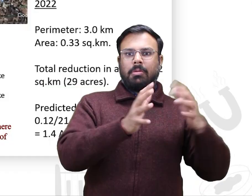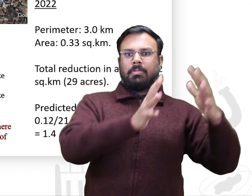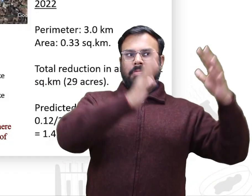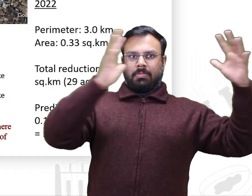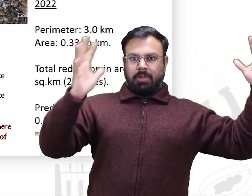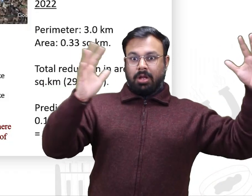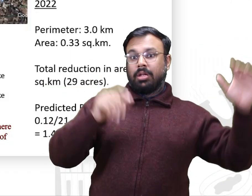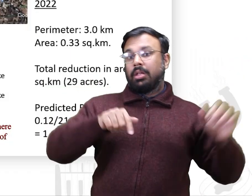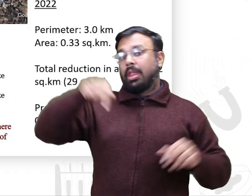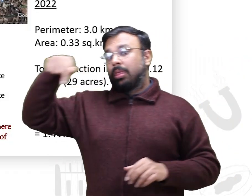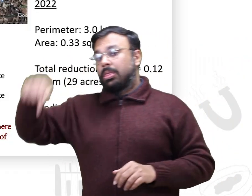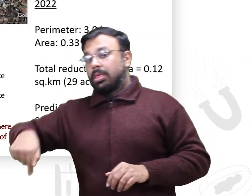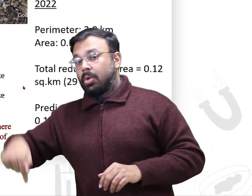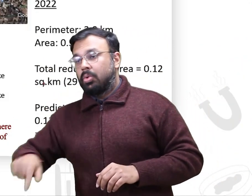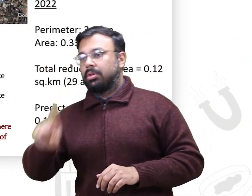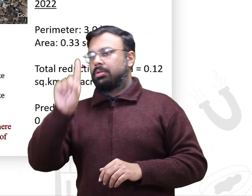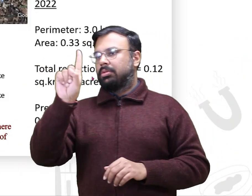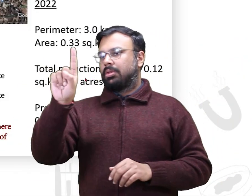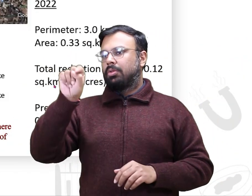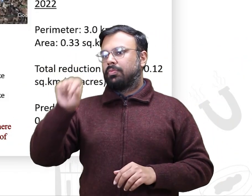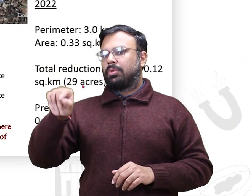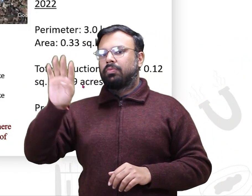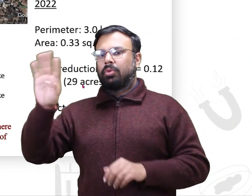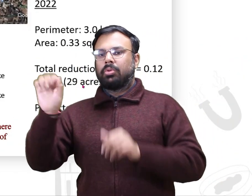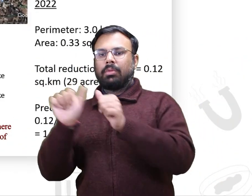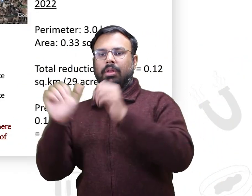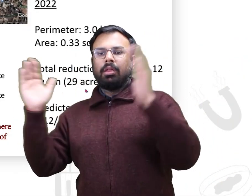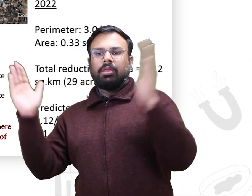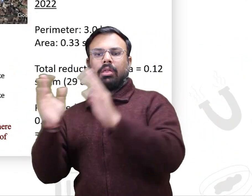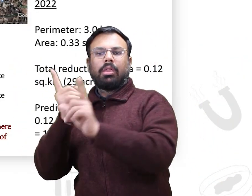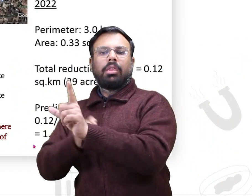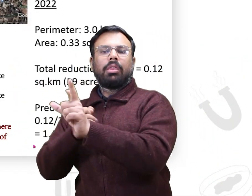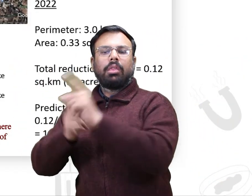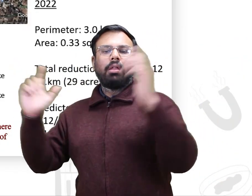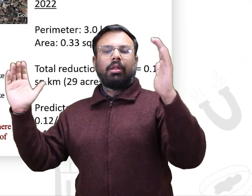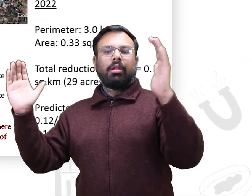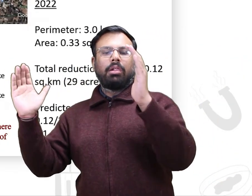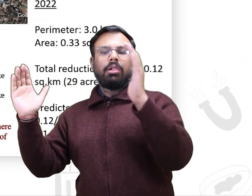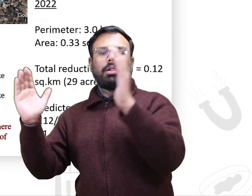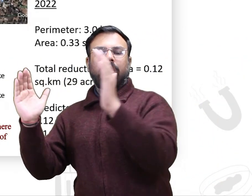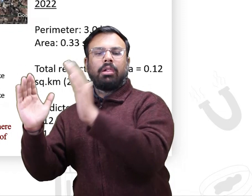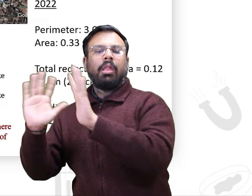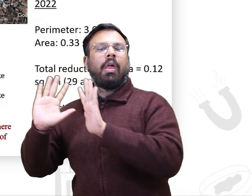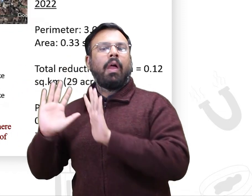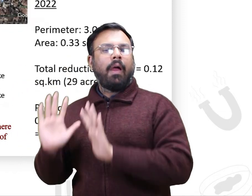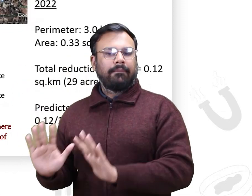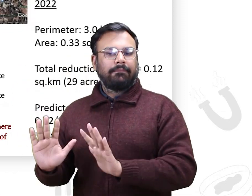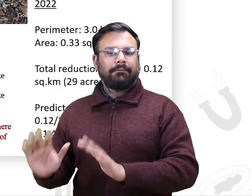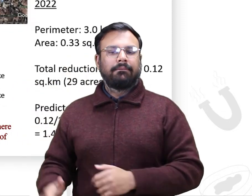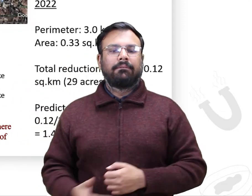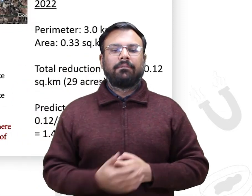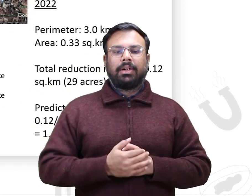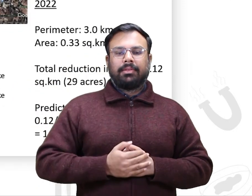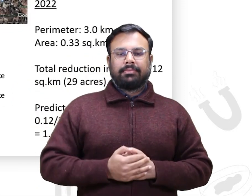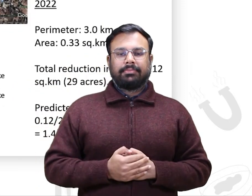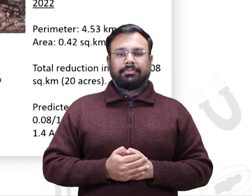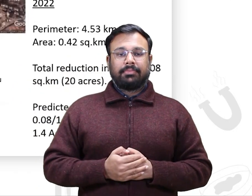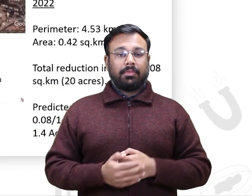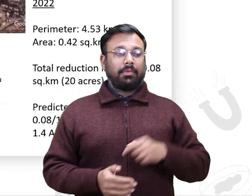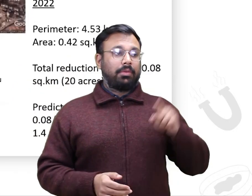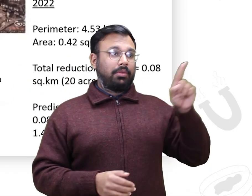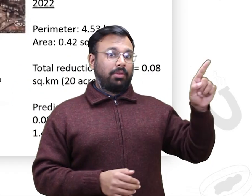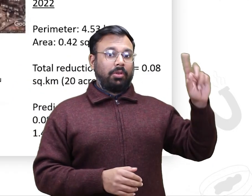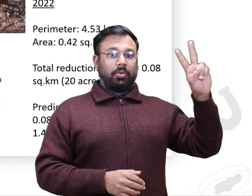there is a reduction of almost 29 acres of the lake area. This gives a reduction rate of 1.4 acres per